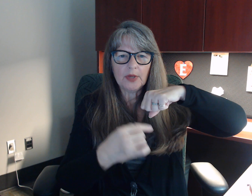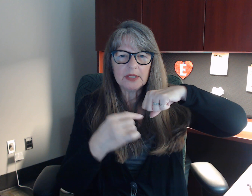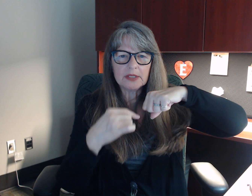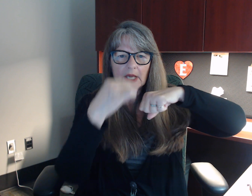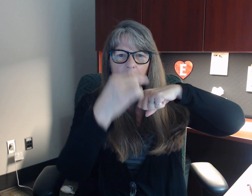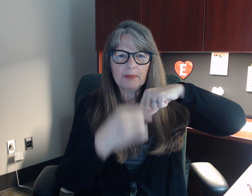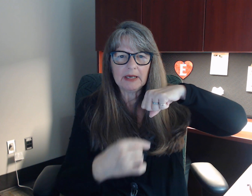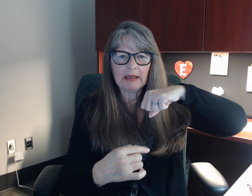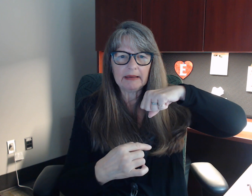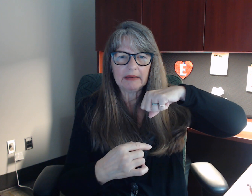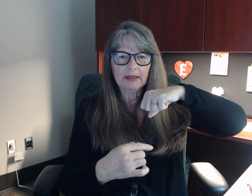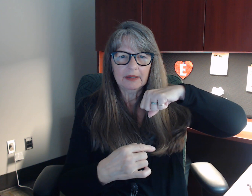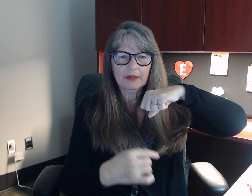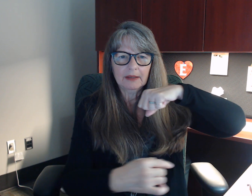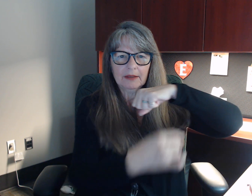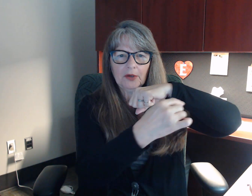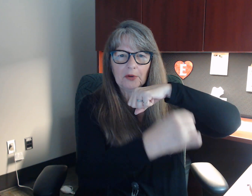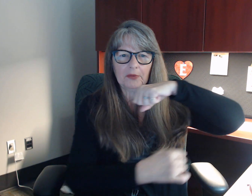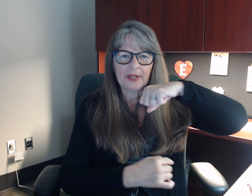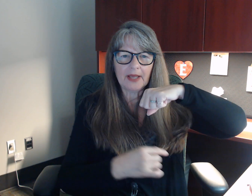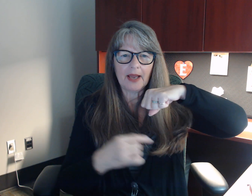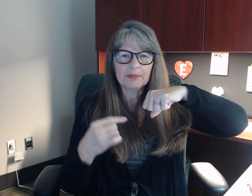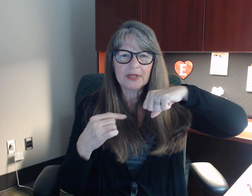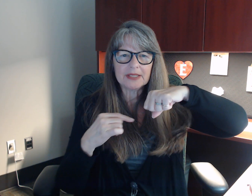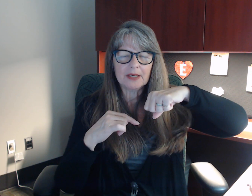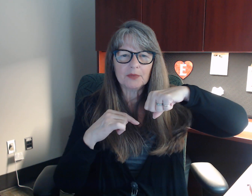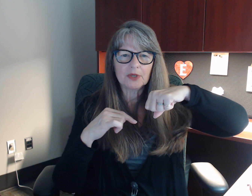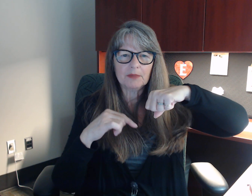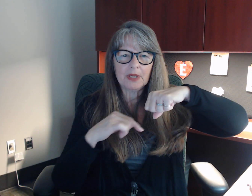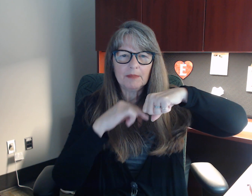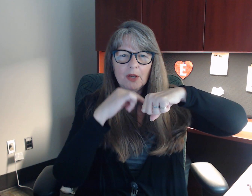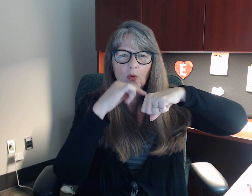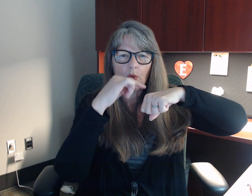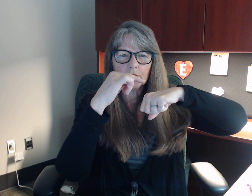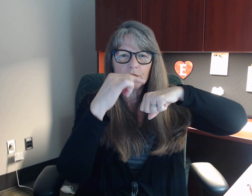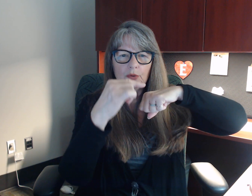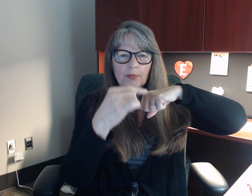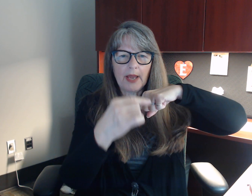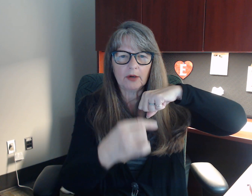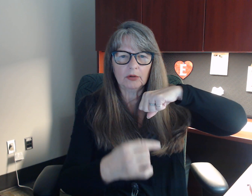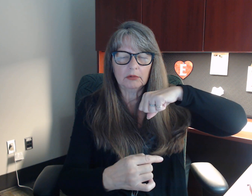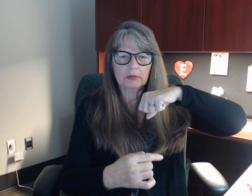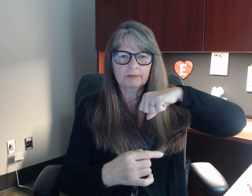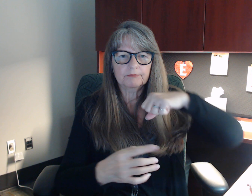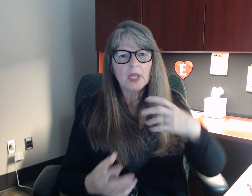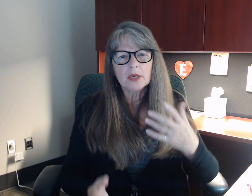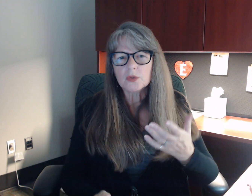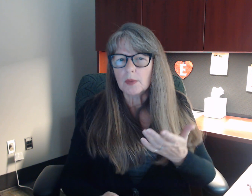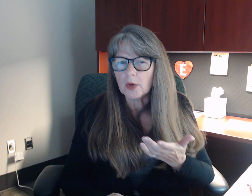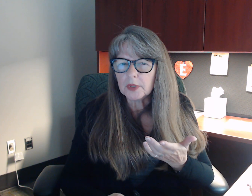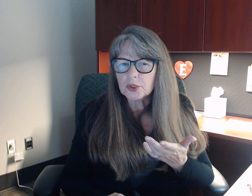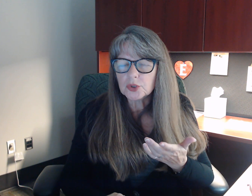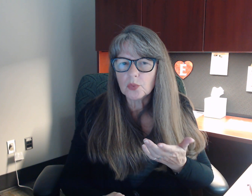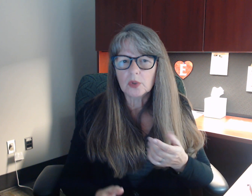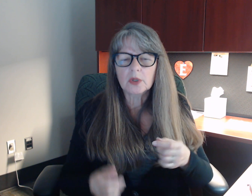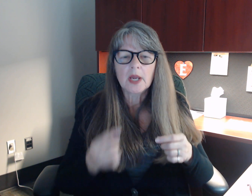didn't say it would be like, like that, but they said it was going to be in a big horseshoe pattern. So I'm not really sure. So